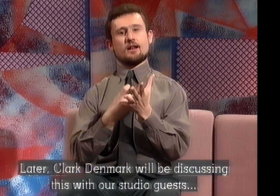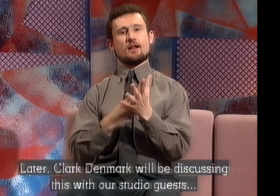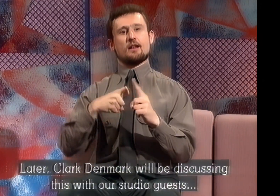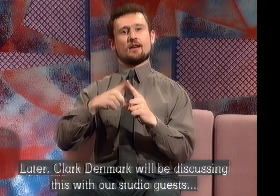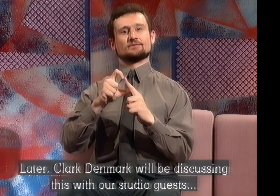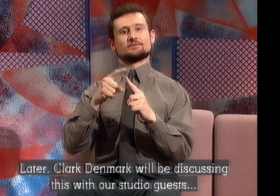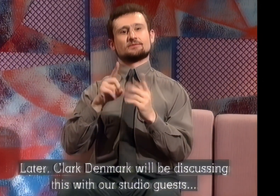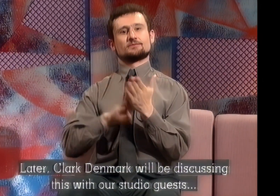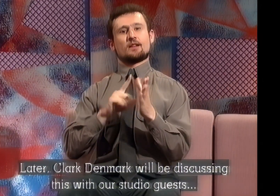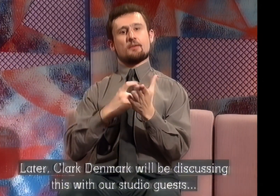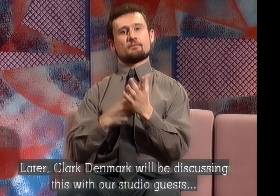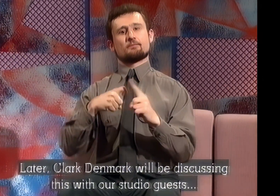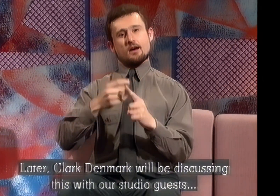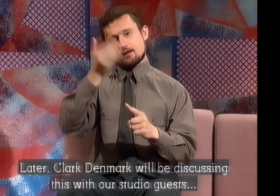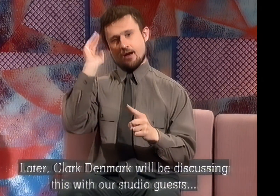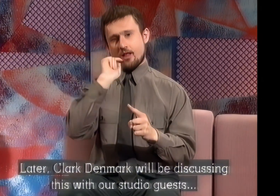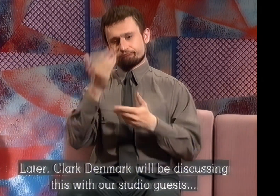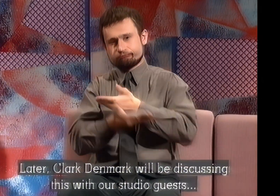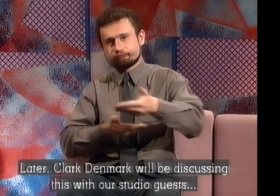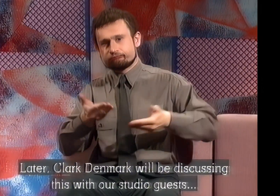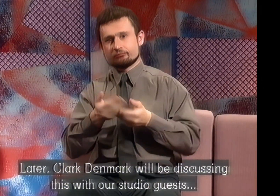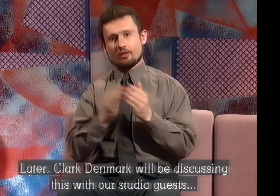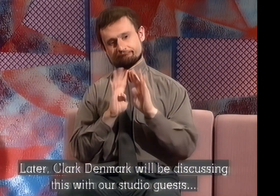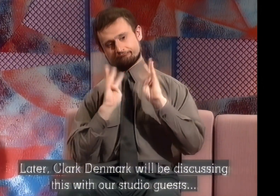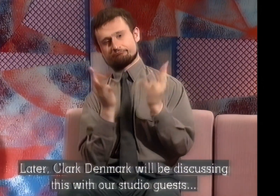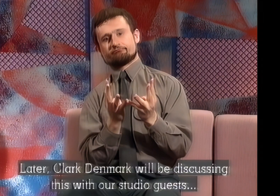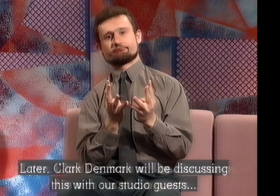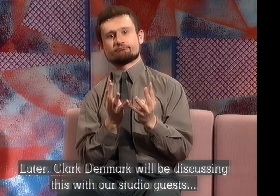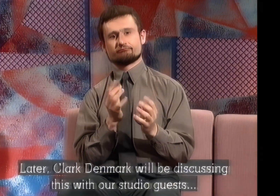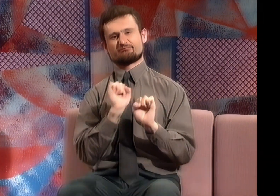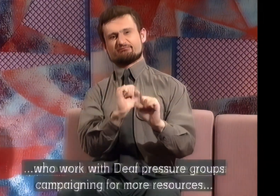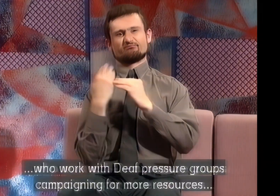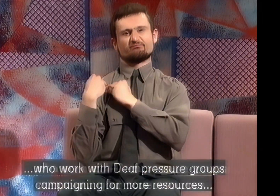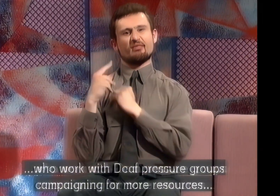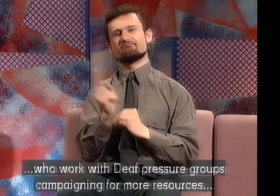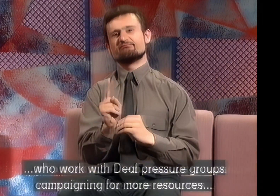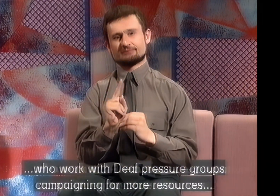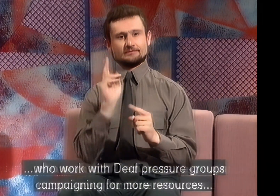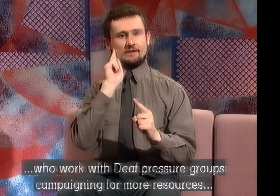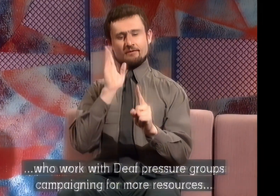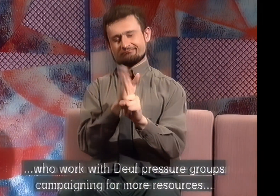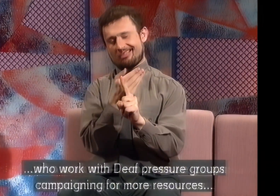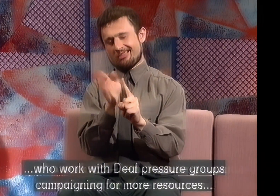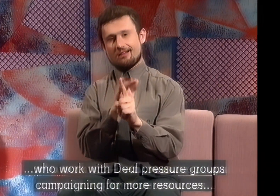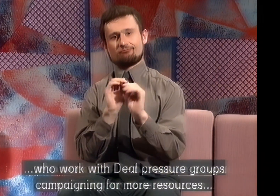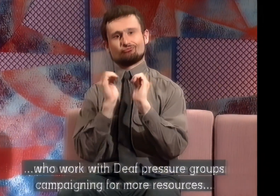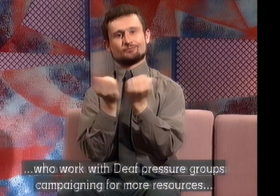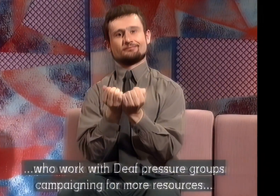in the programme, Clark Denmark will be discussing this with our studio guests, who work with various deaf pressure groups, campaigning for